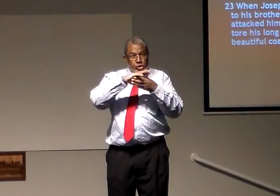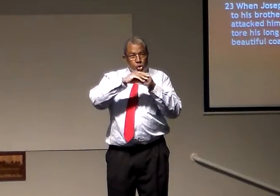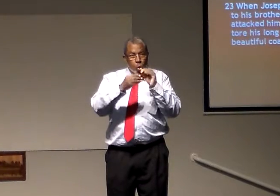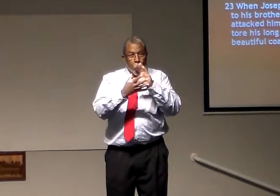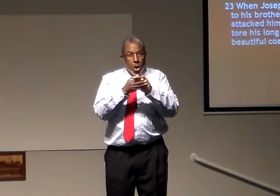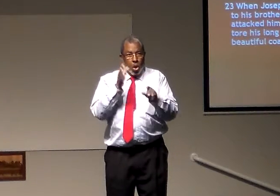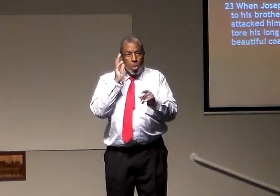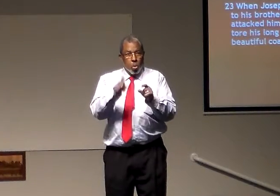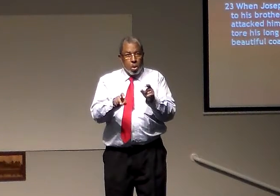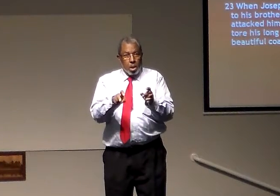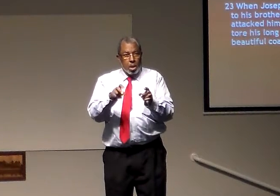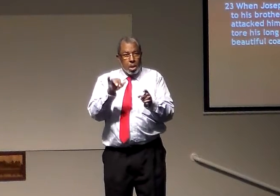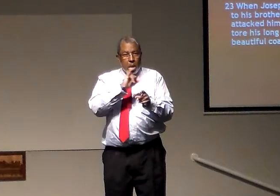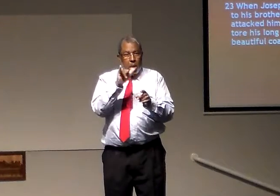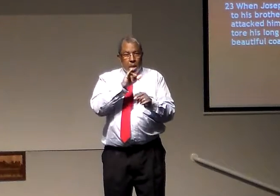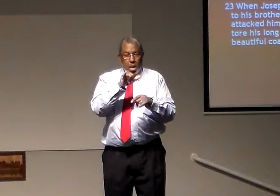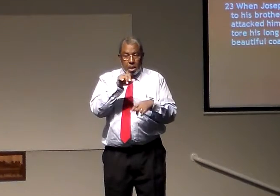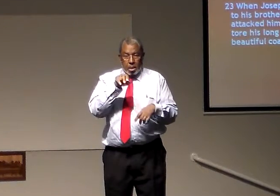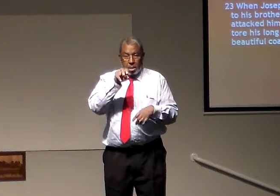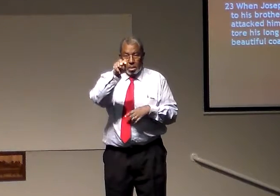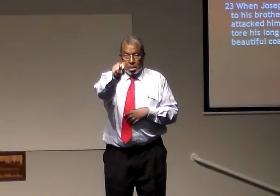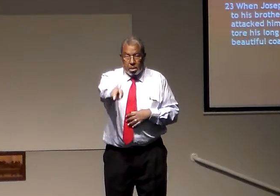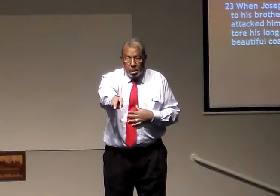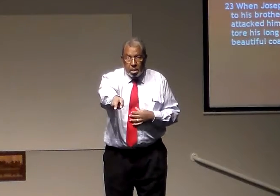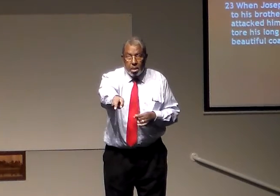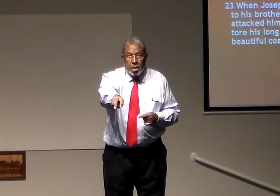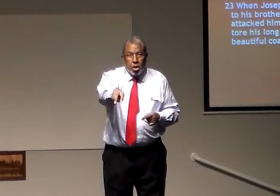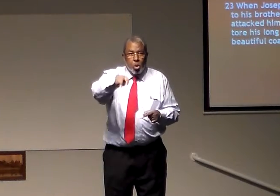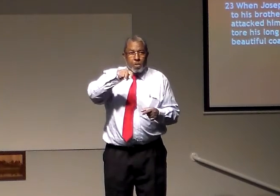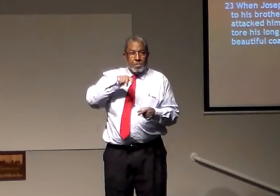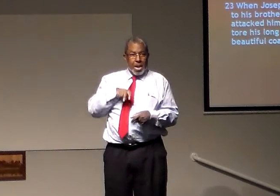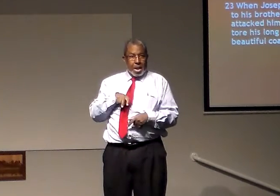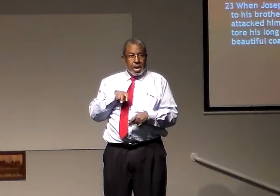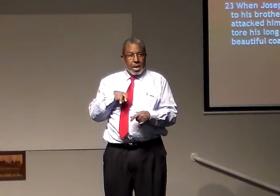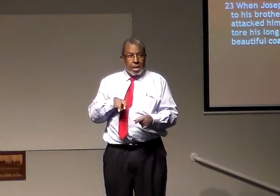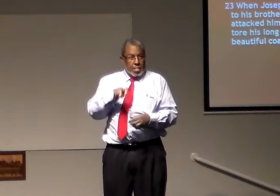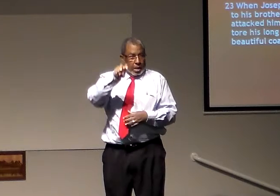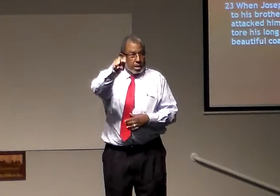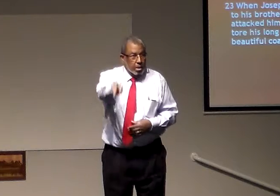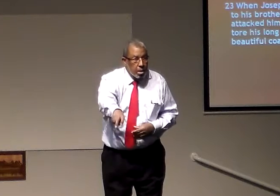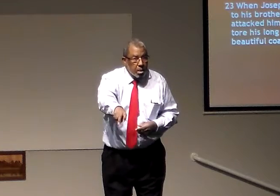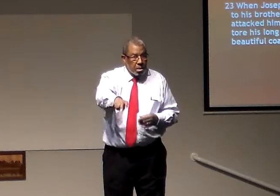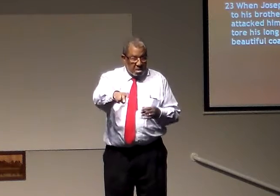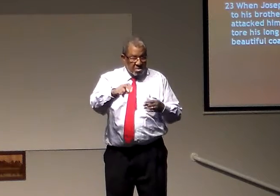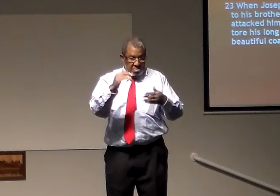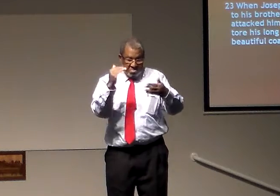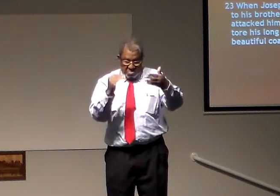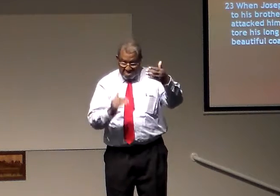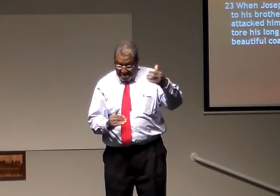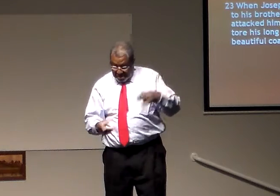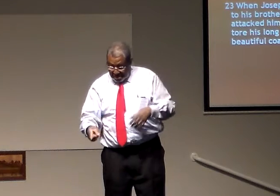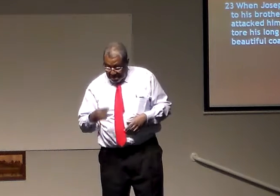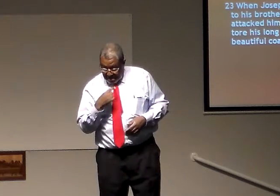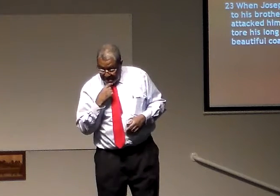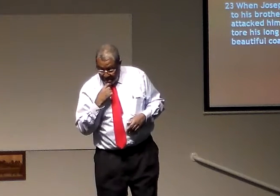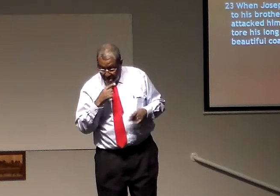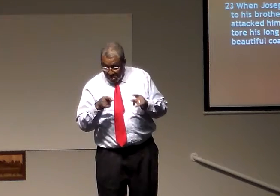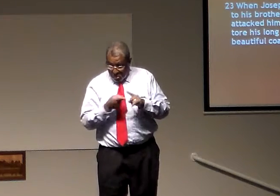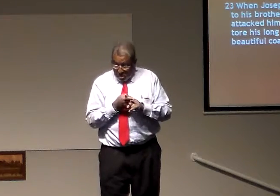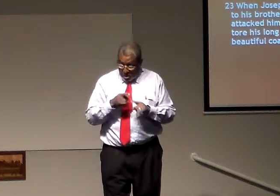Again, the story will be just like that right there. We'll be jumping, going back and forth, back and forth. So we'll be reading about that. It says